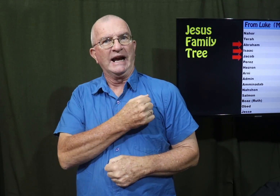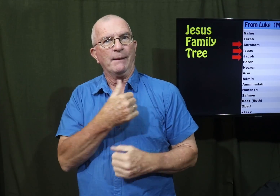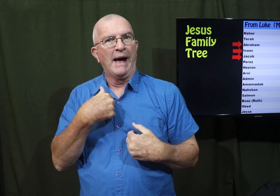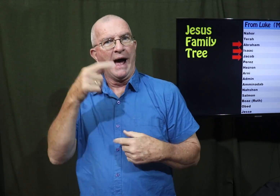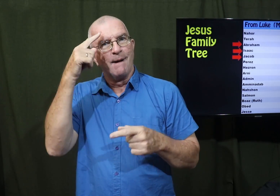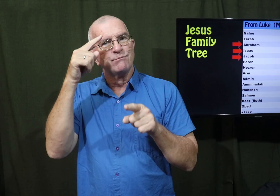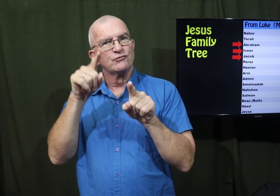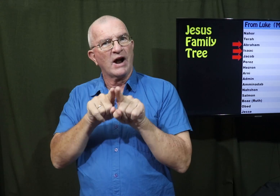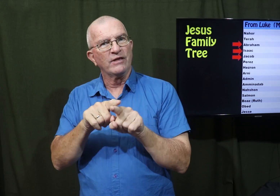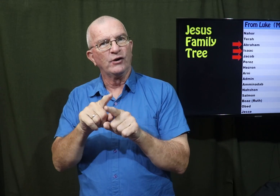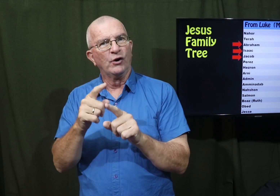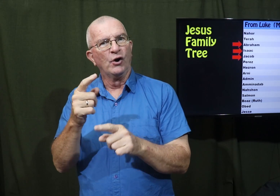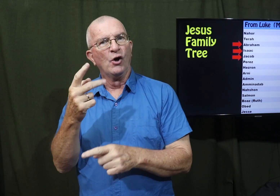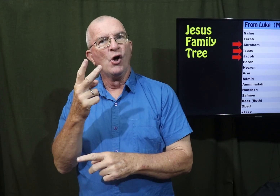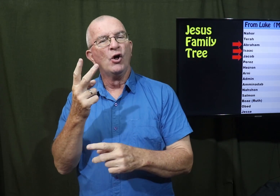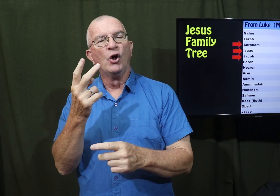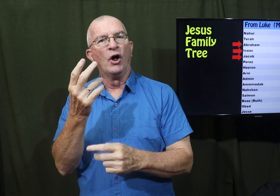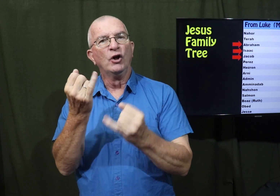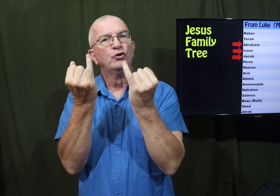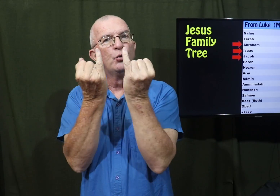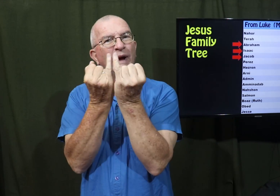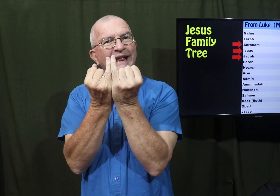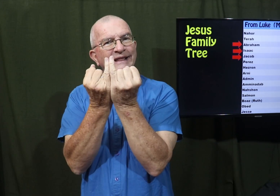Jacob had a brother, a twin,